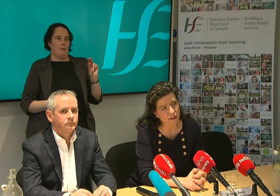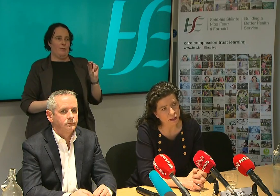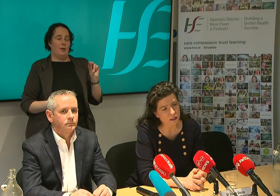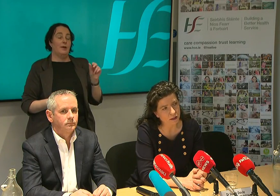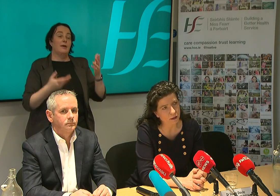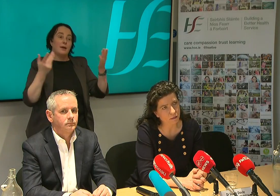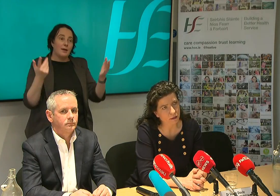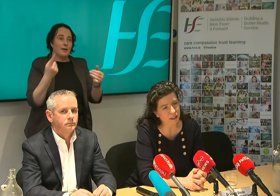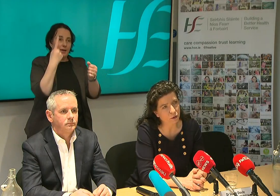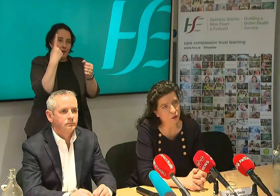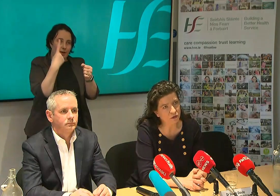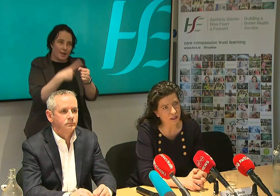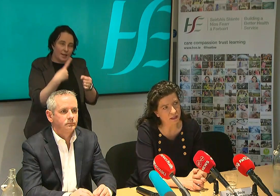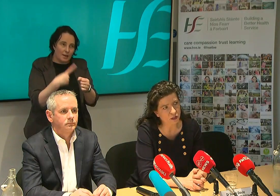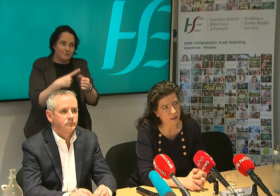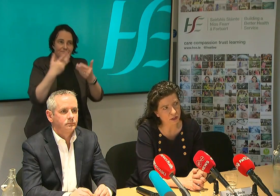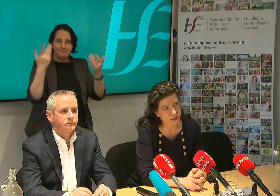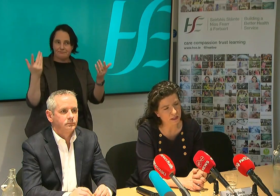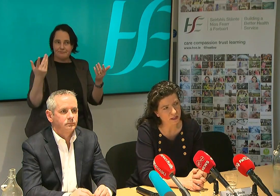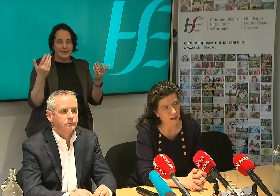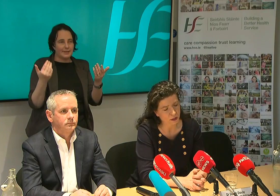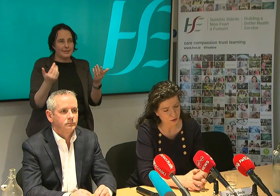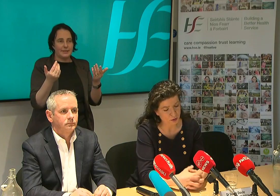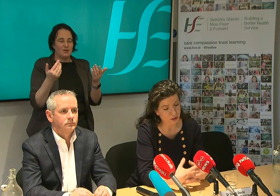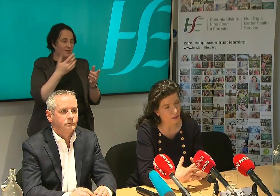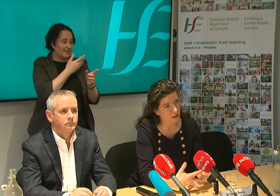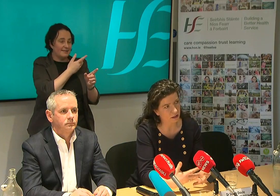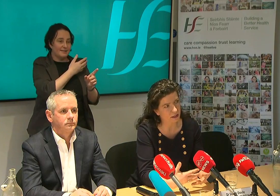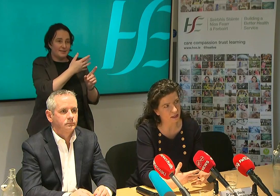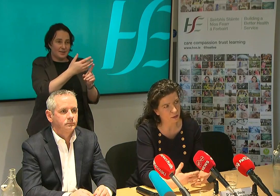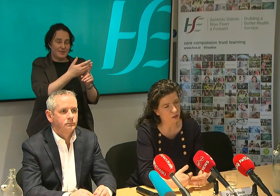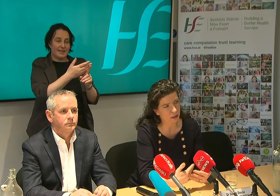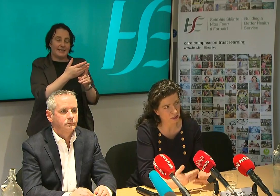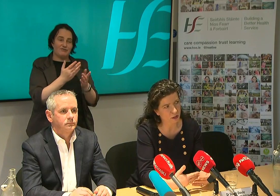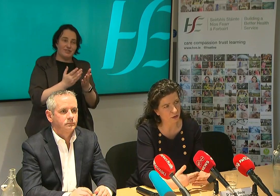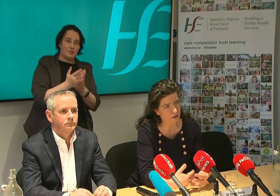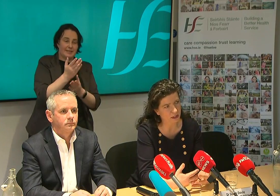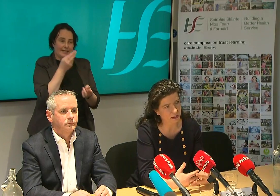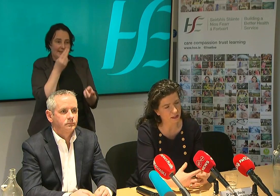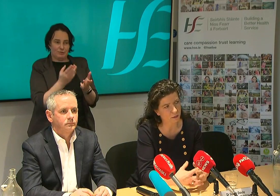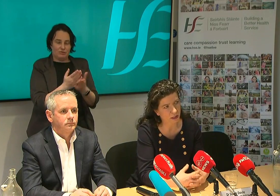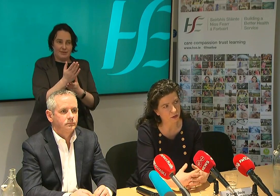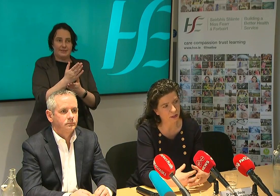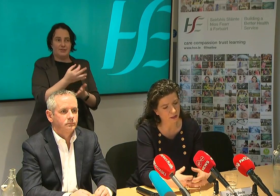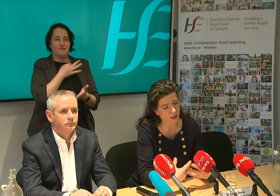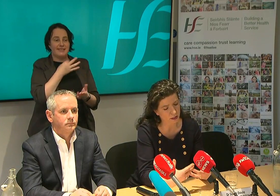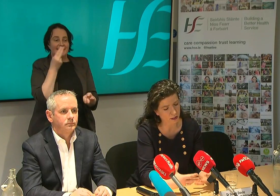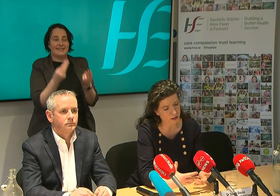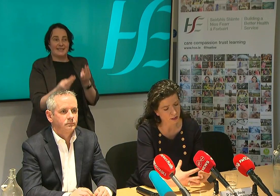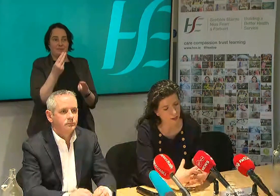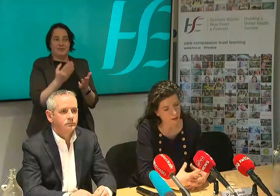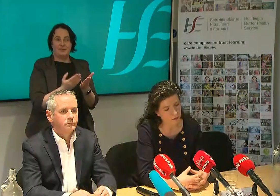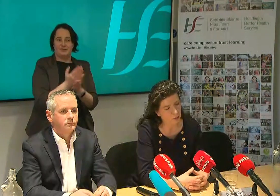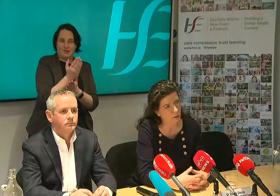I mean, again, that, like in all of these situations, there's an immediate assessment being done and risk assessment being done,